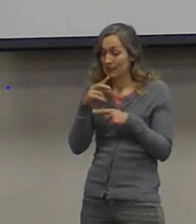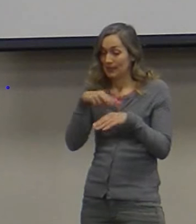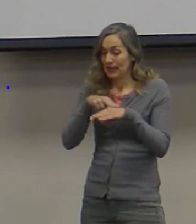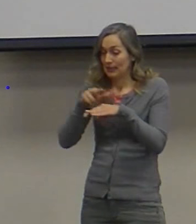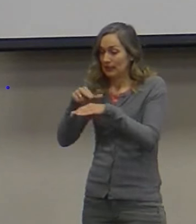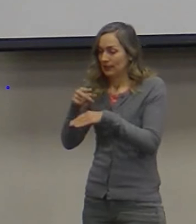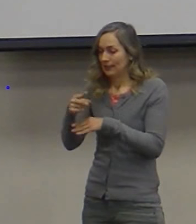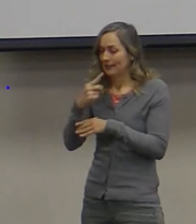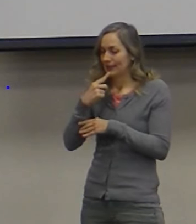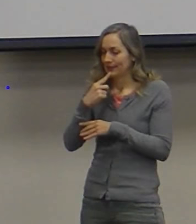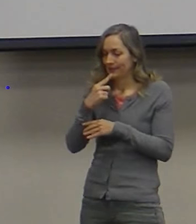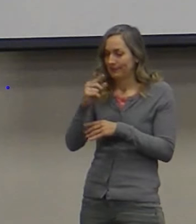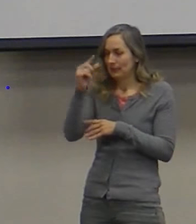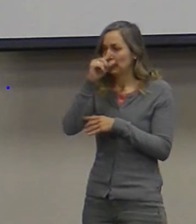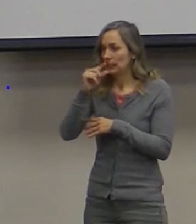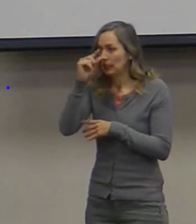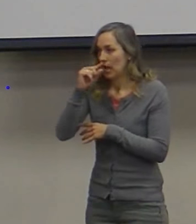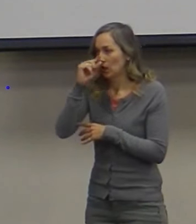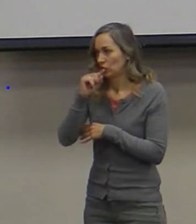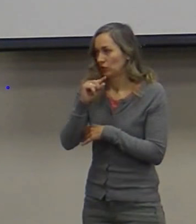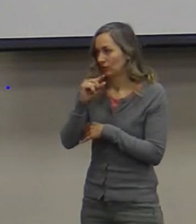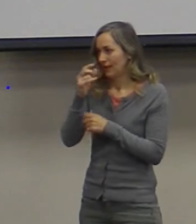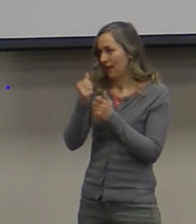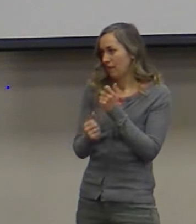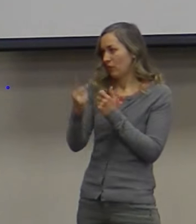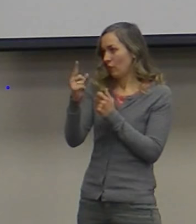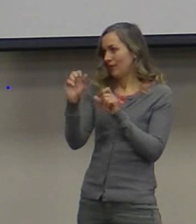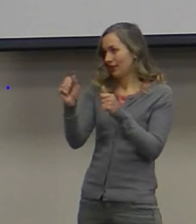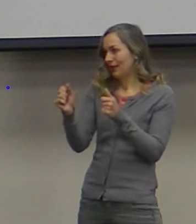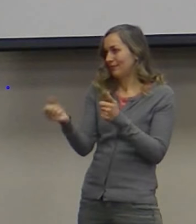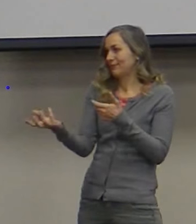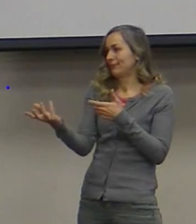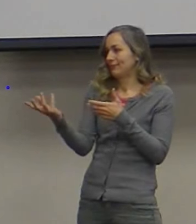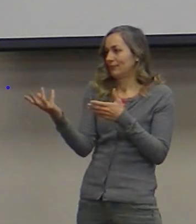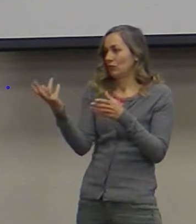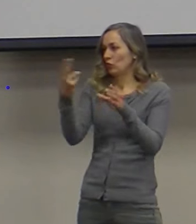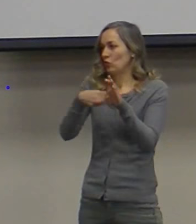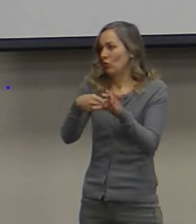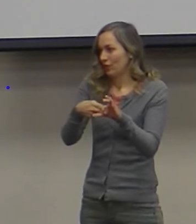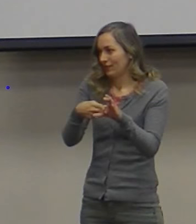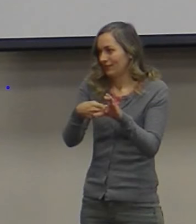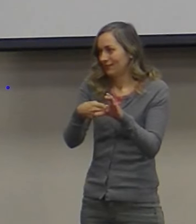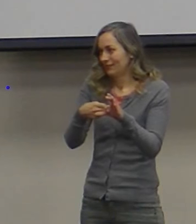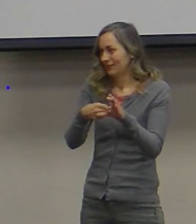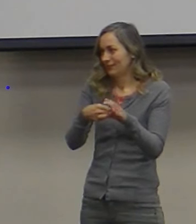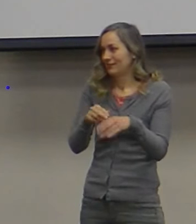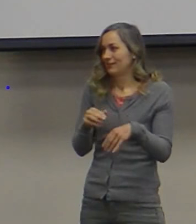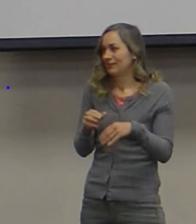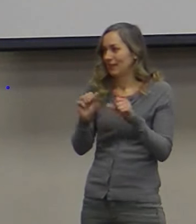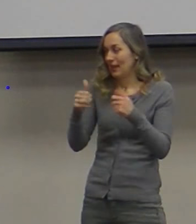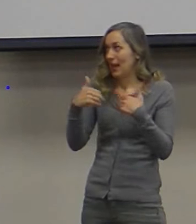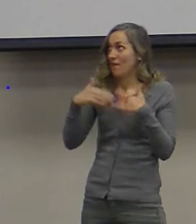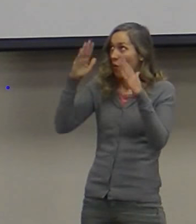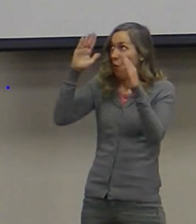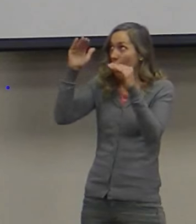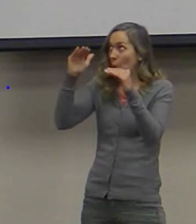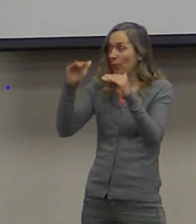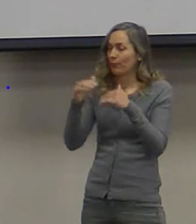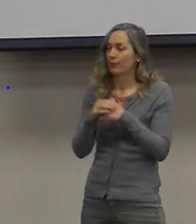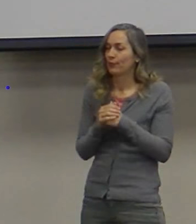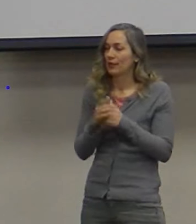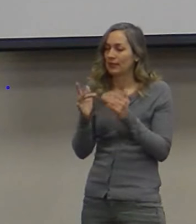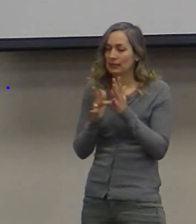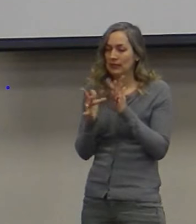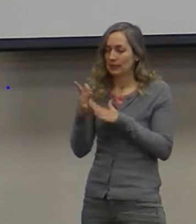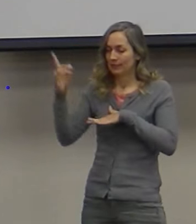Gentiles. He says everybody can be a part of this hope that came. That Jesus, when he came, he delivered this hope.